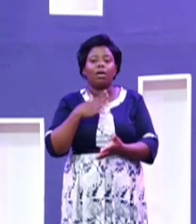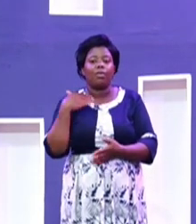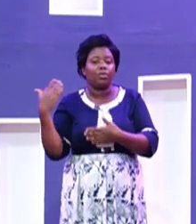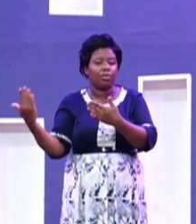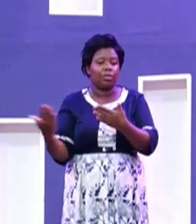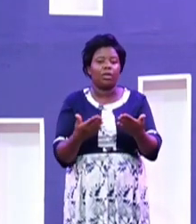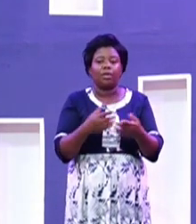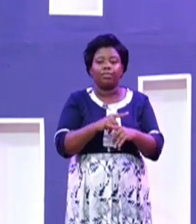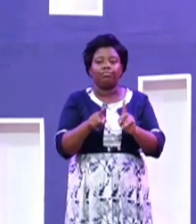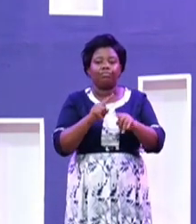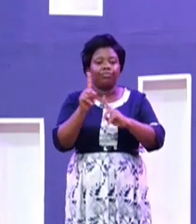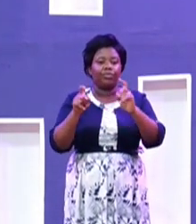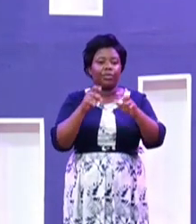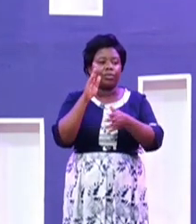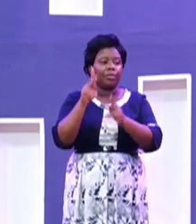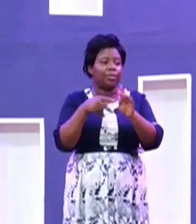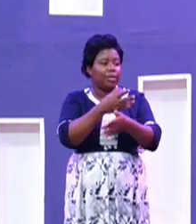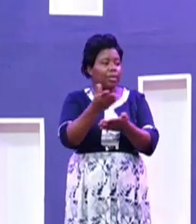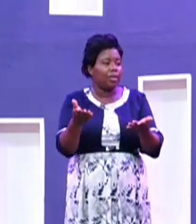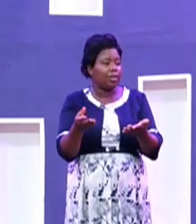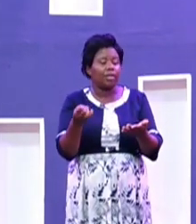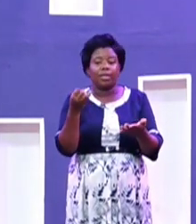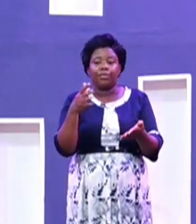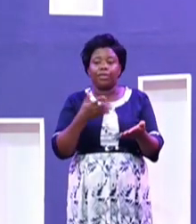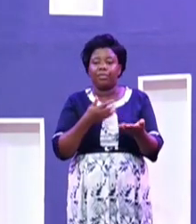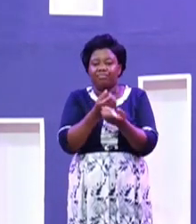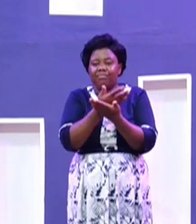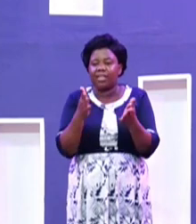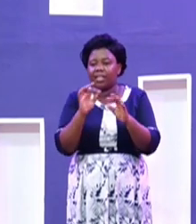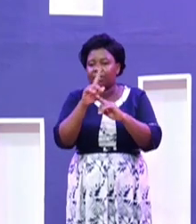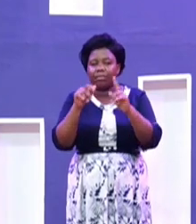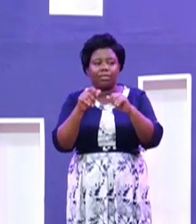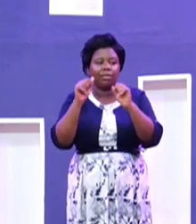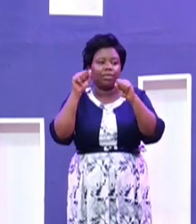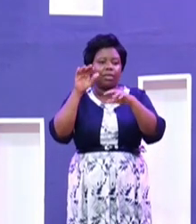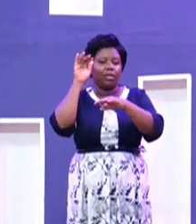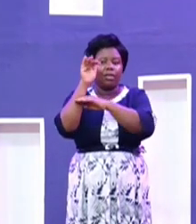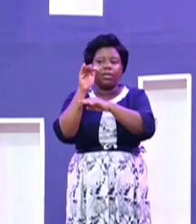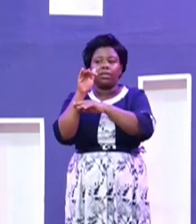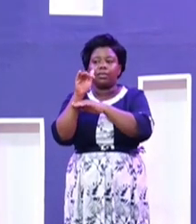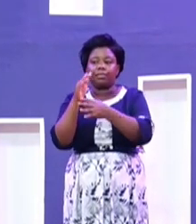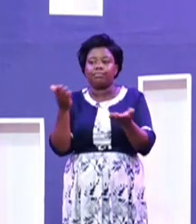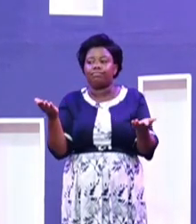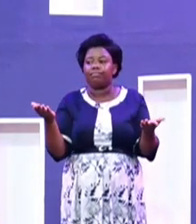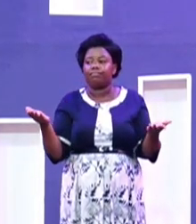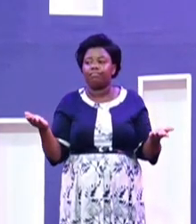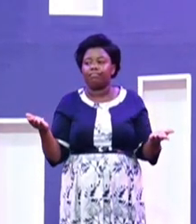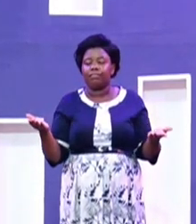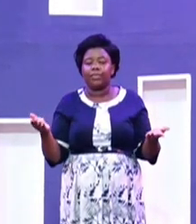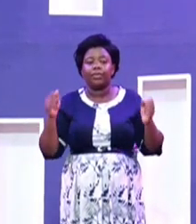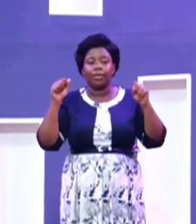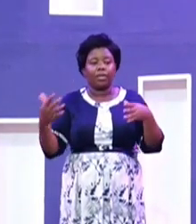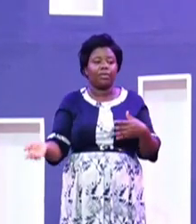kwaniriza bibuuzo byammwe abali wano omusumba waali tubere nga tumubuuza waliyo omuntu yenna osobola